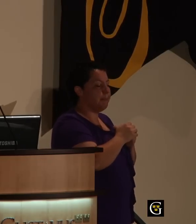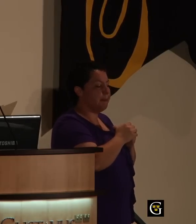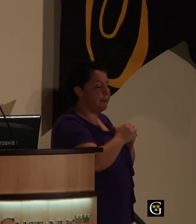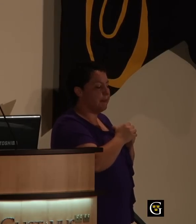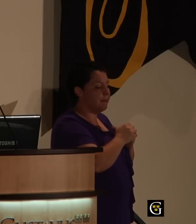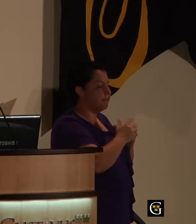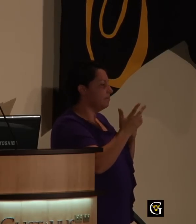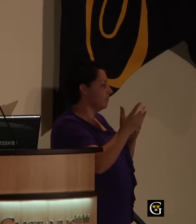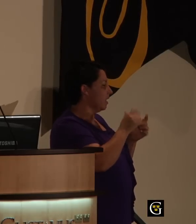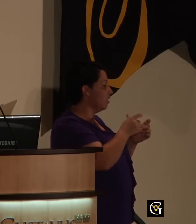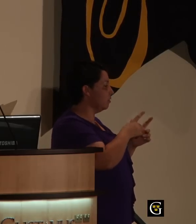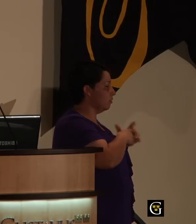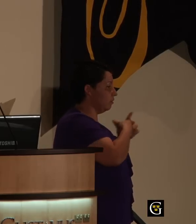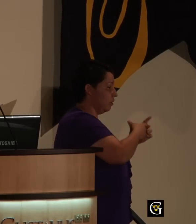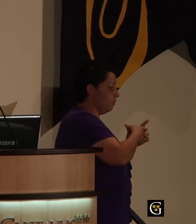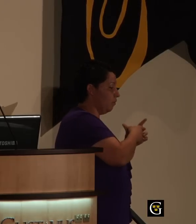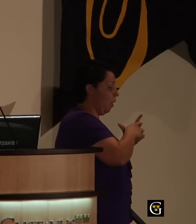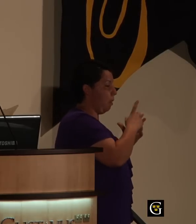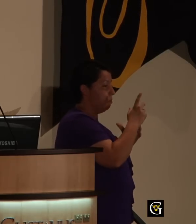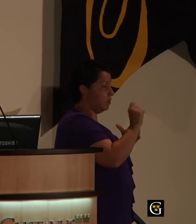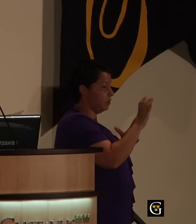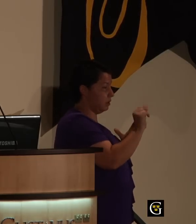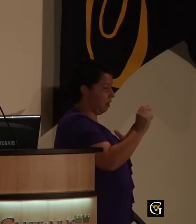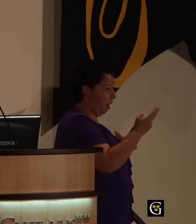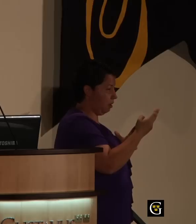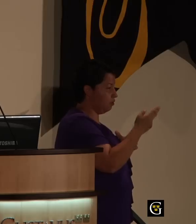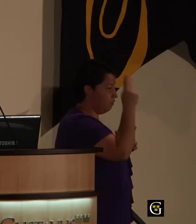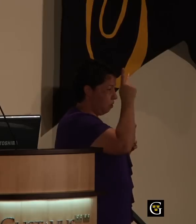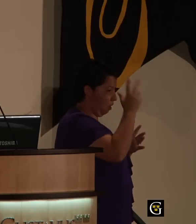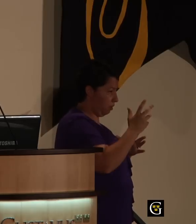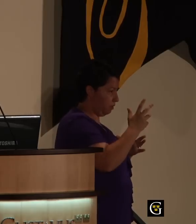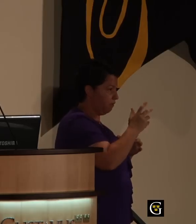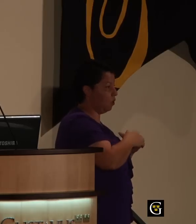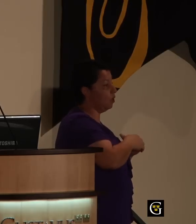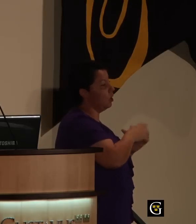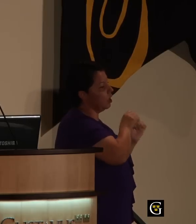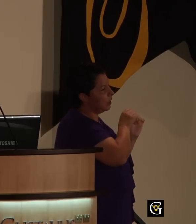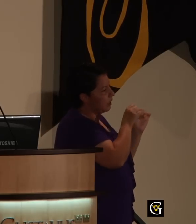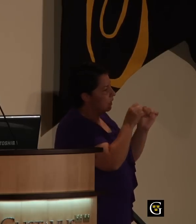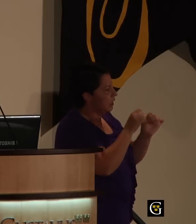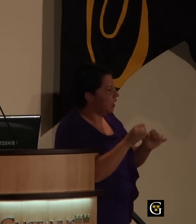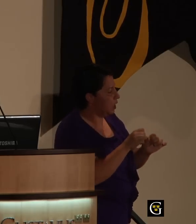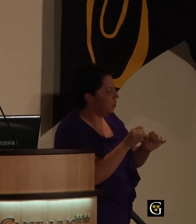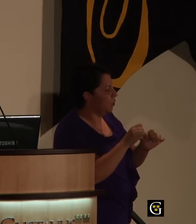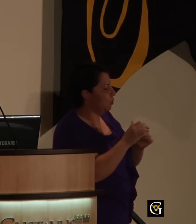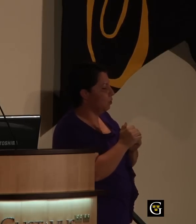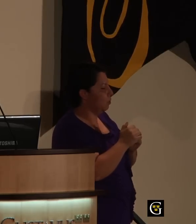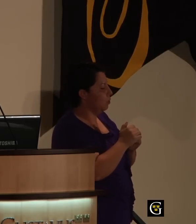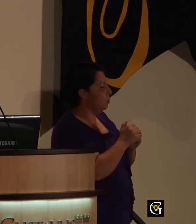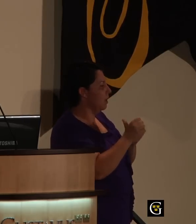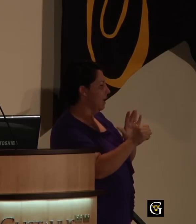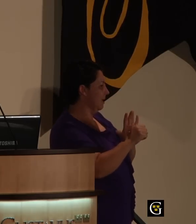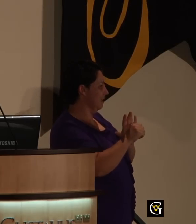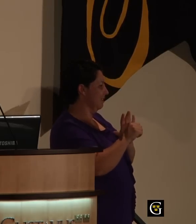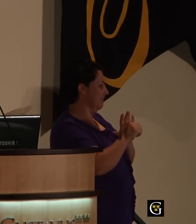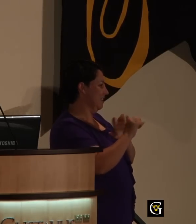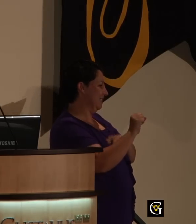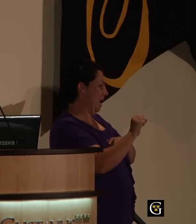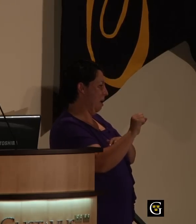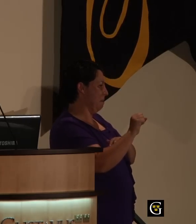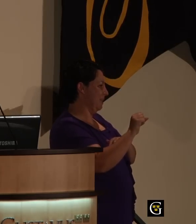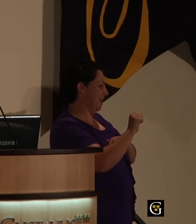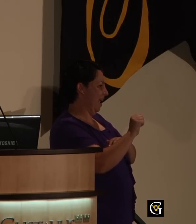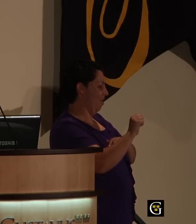from Scottish philosopher David Hume to a comparison of the virtues of the continuous interleaved sampling algorithm with